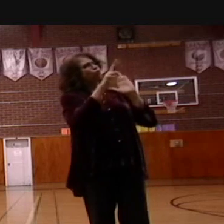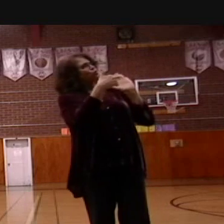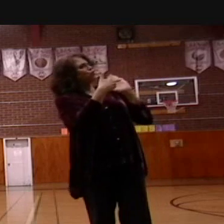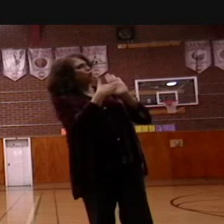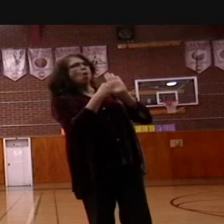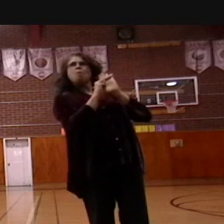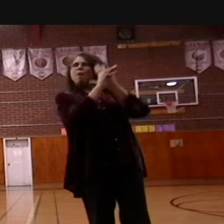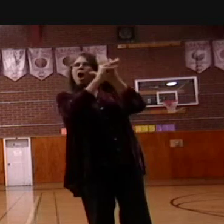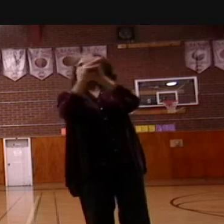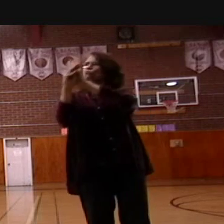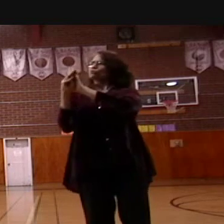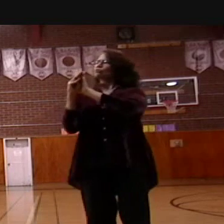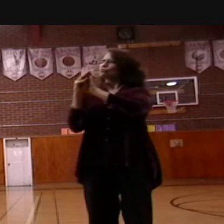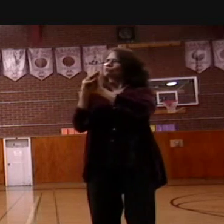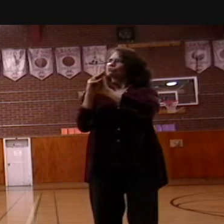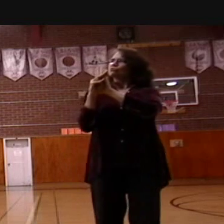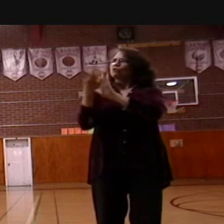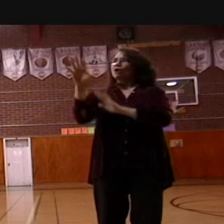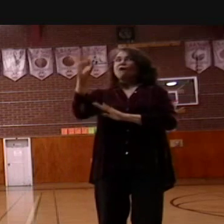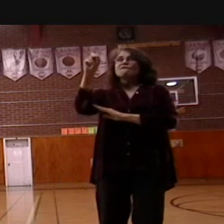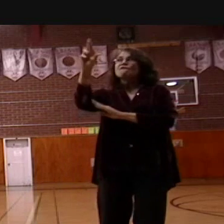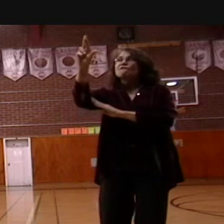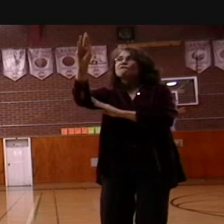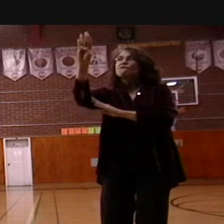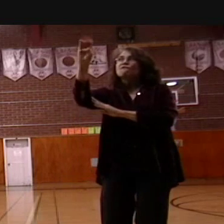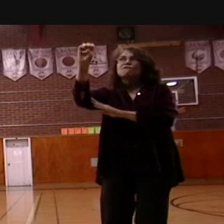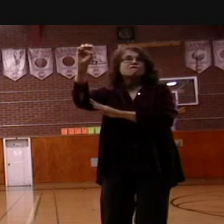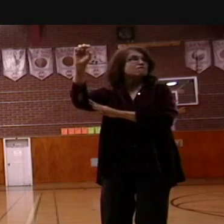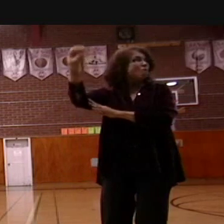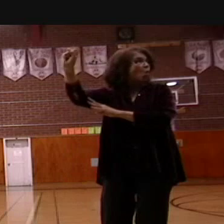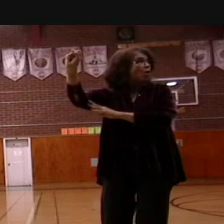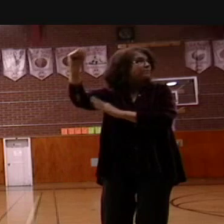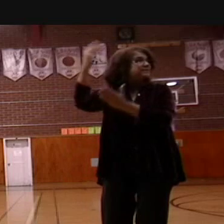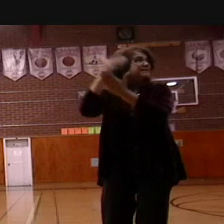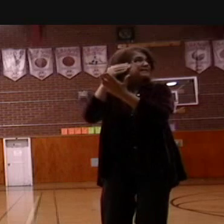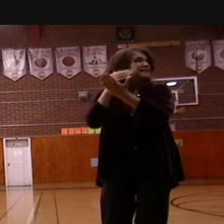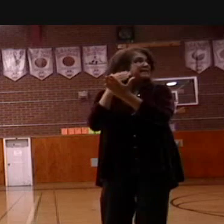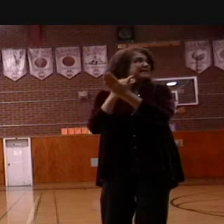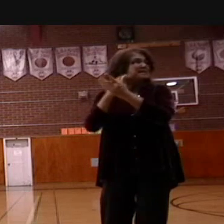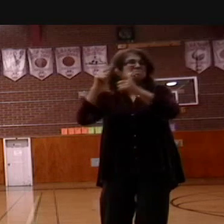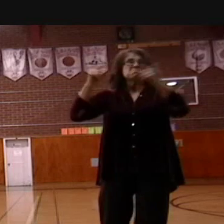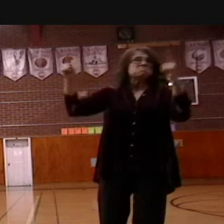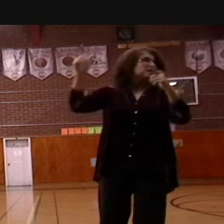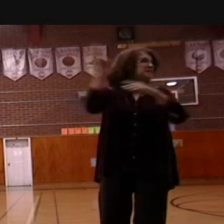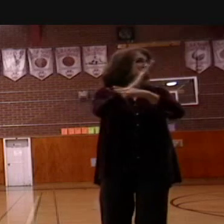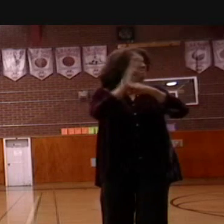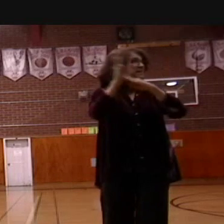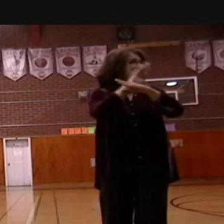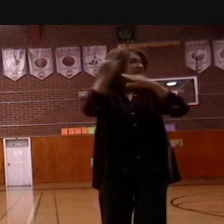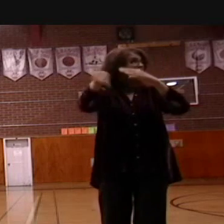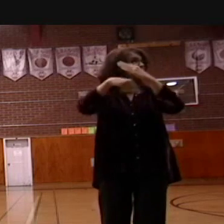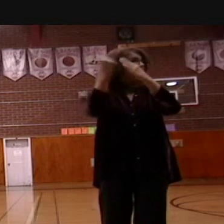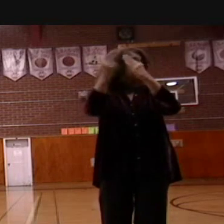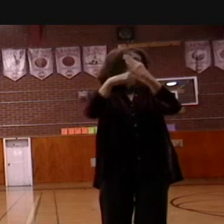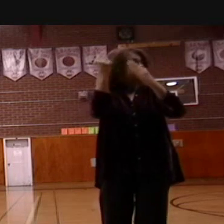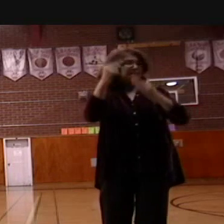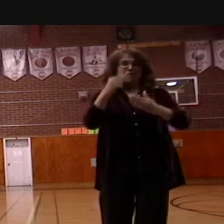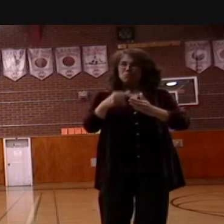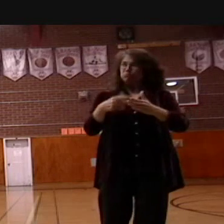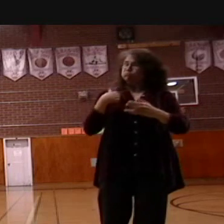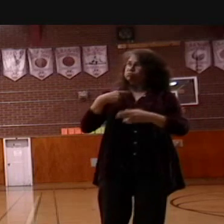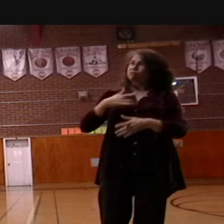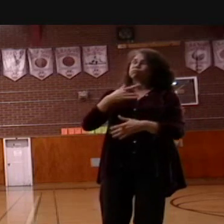but I had heard of Forbes, but I didn't really realize what a big business magazine it was. It was a real honor that they considered me a role model.